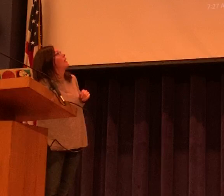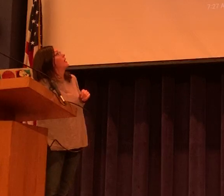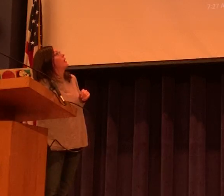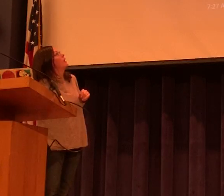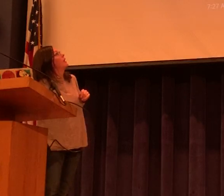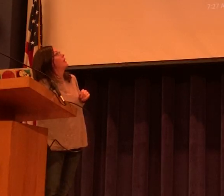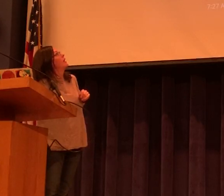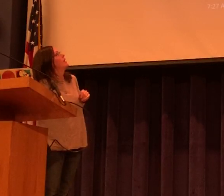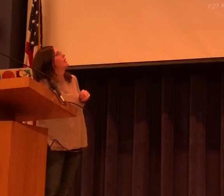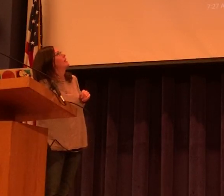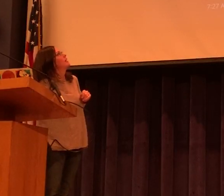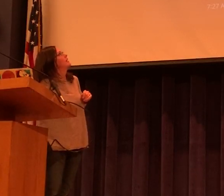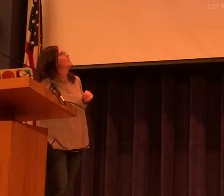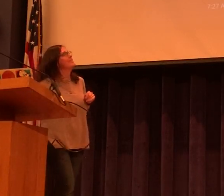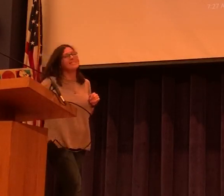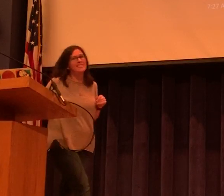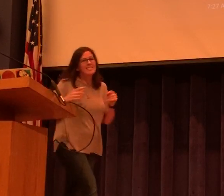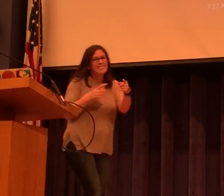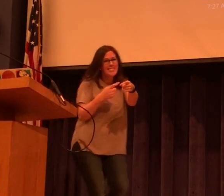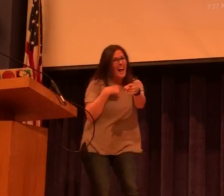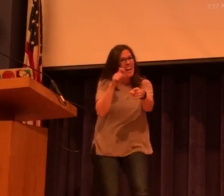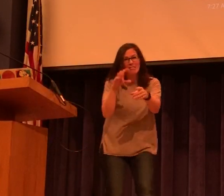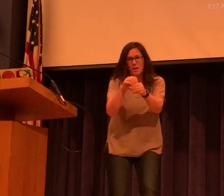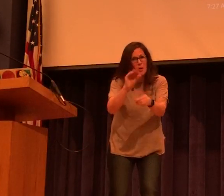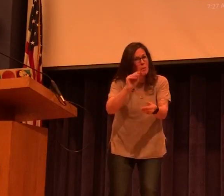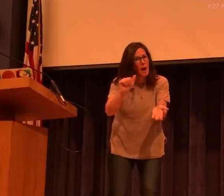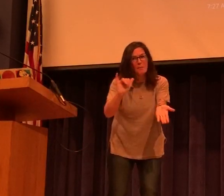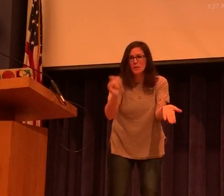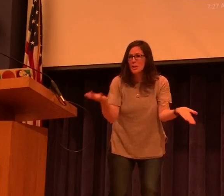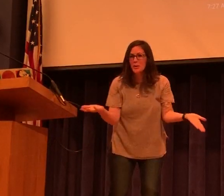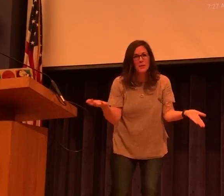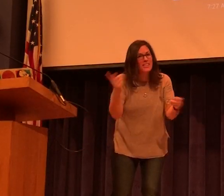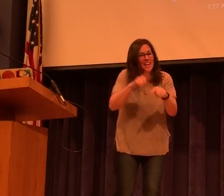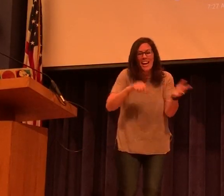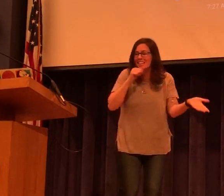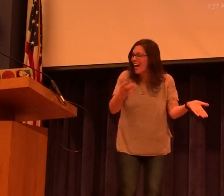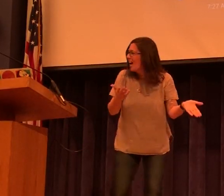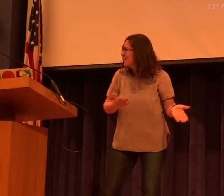final point. I had to approve the